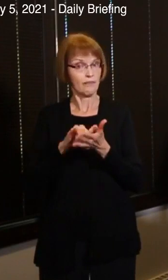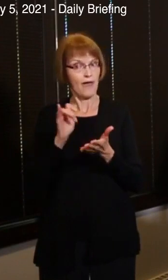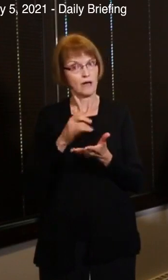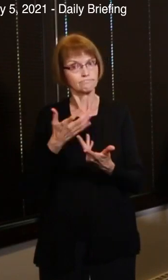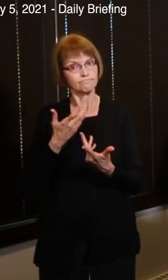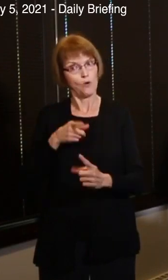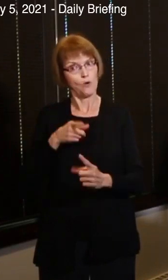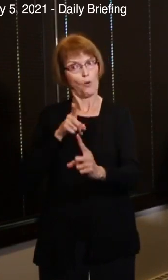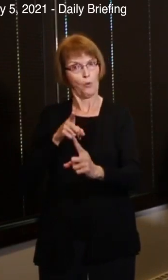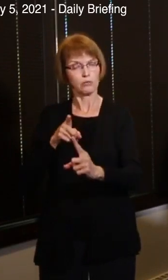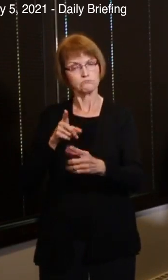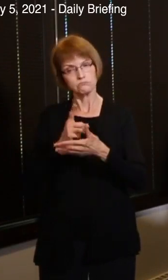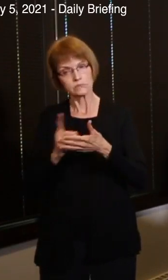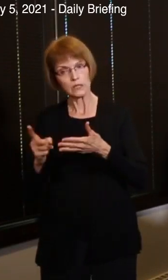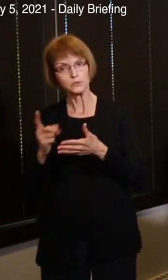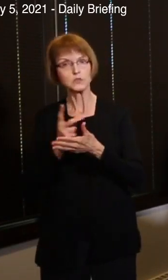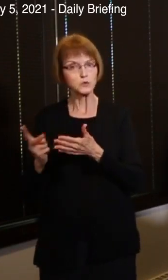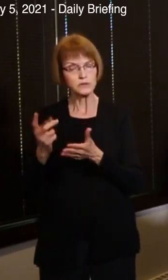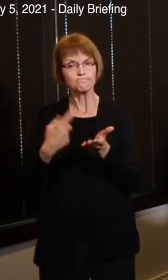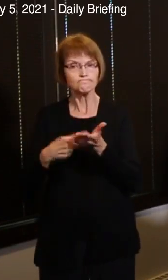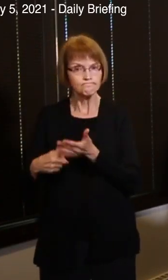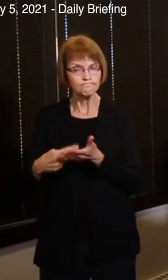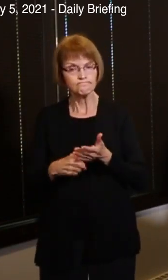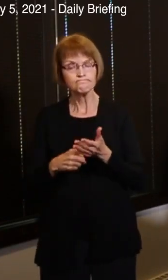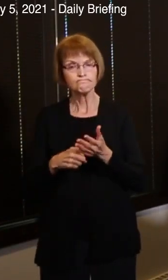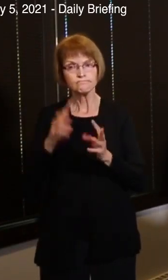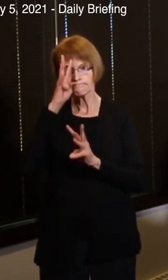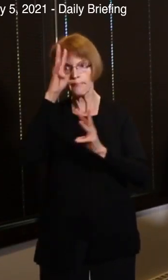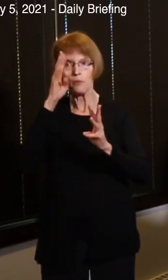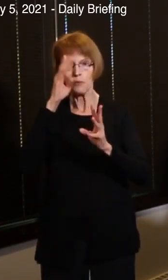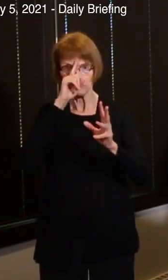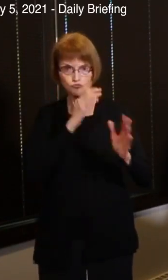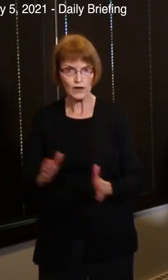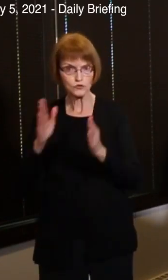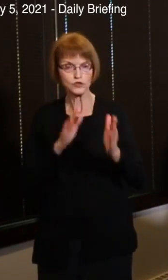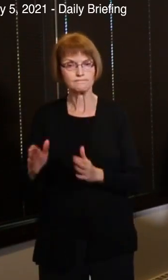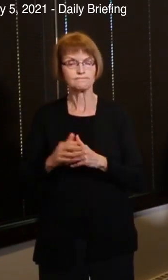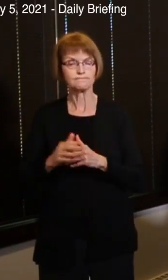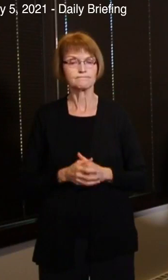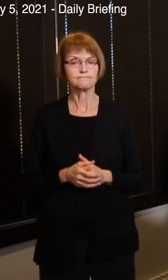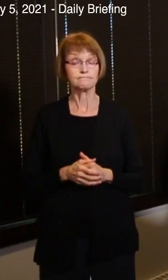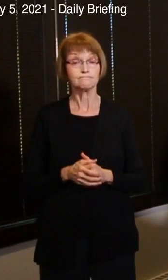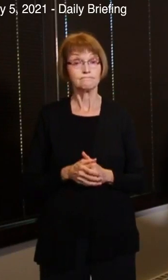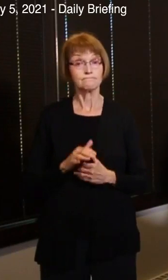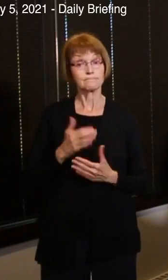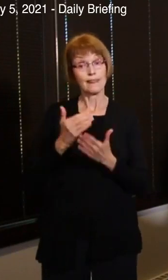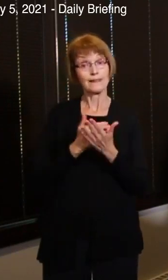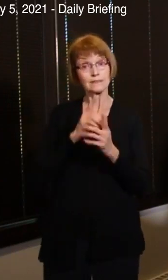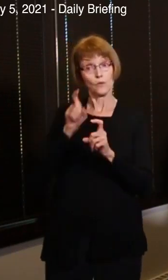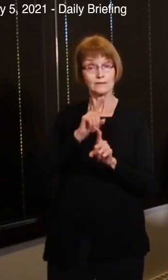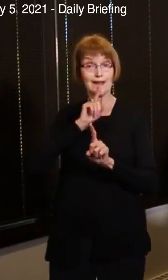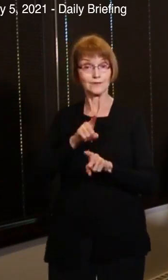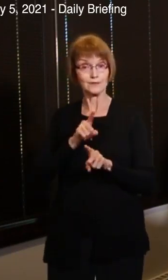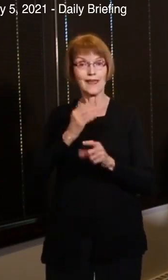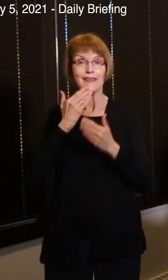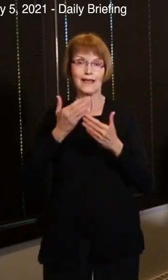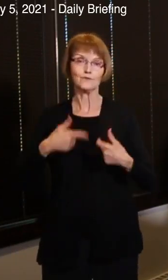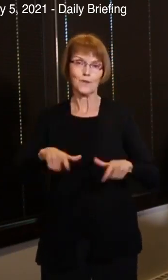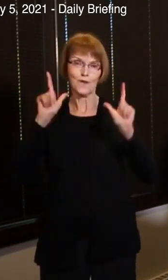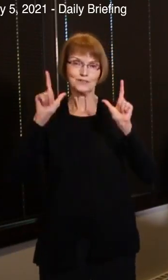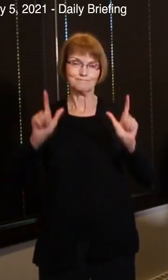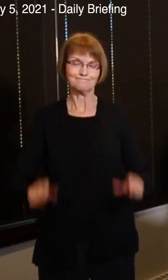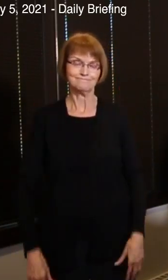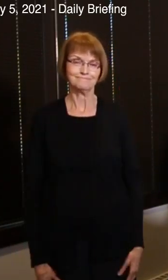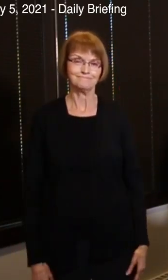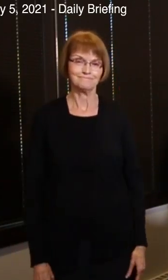next week or so to try and come up with that strategy. That concludes our list of questions. Thanks for watching.